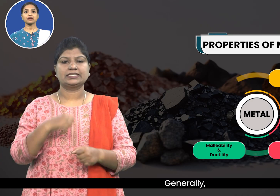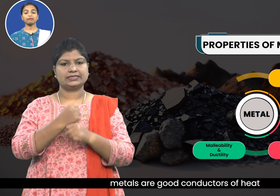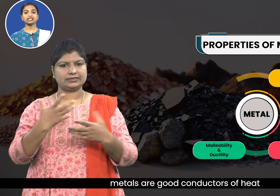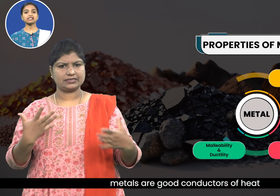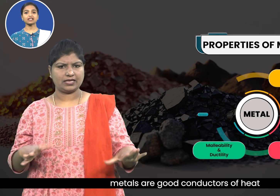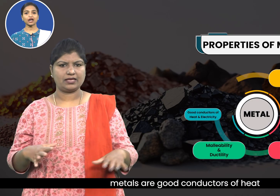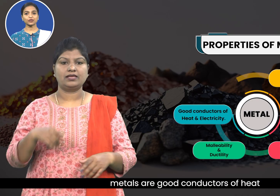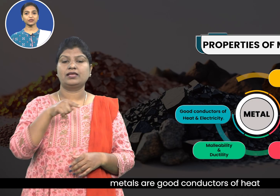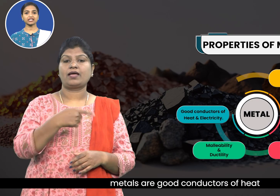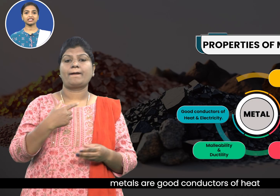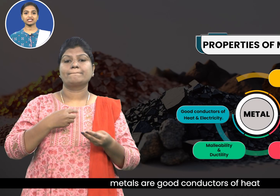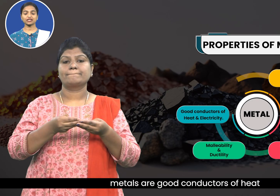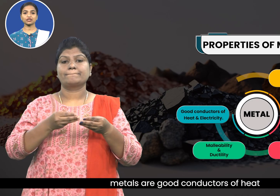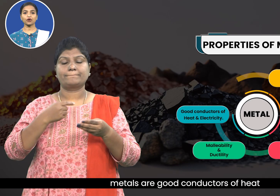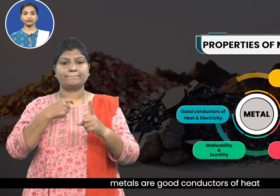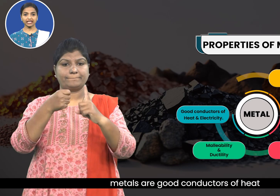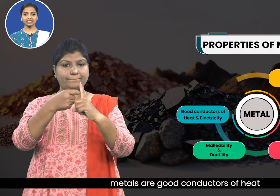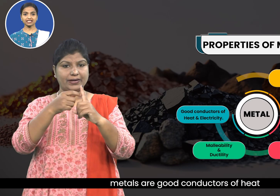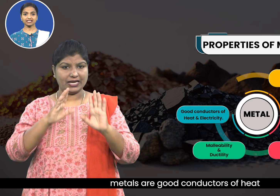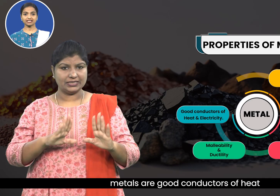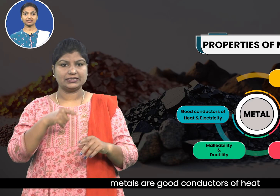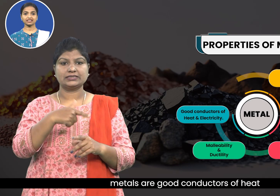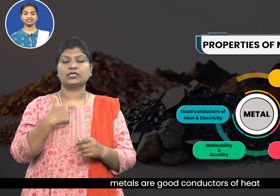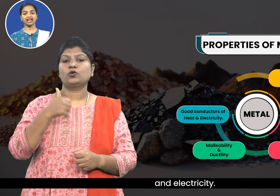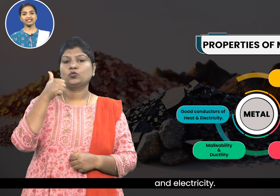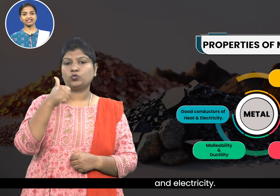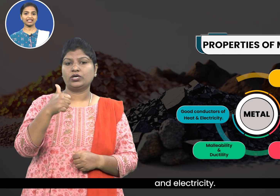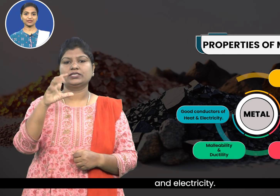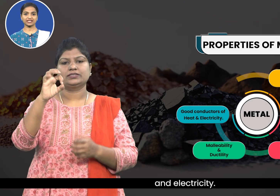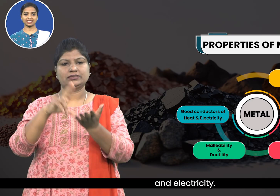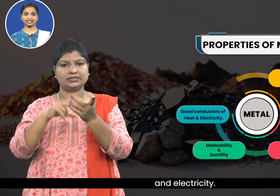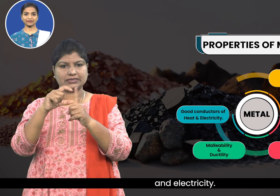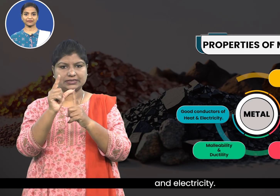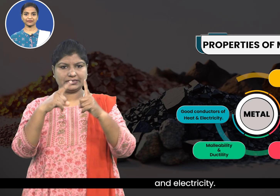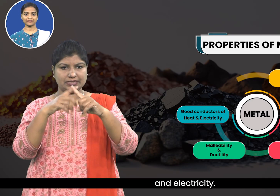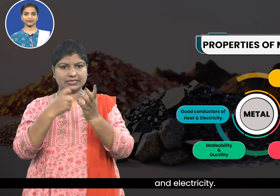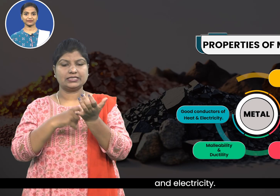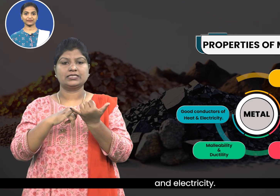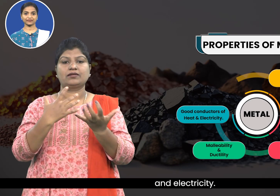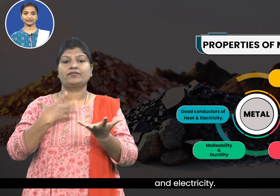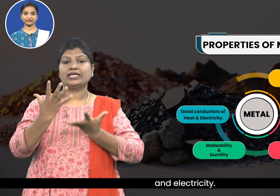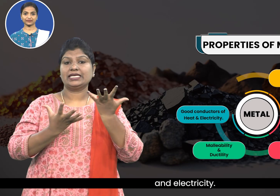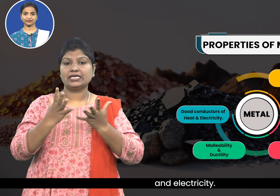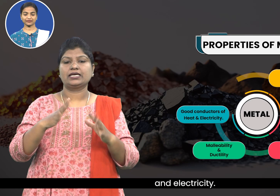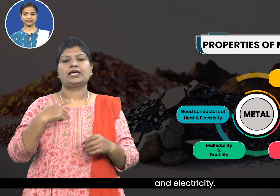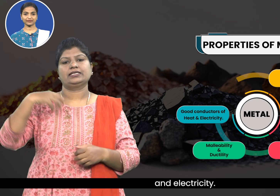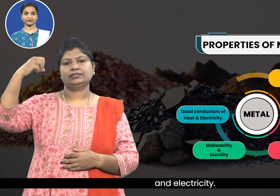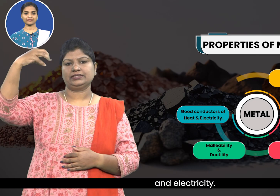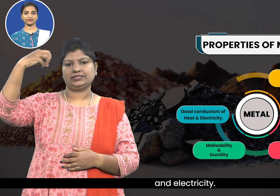Generally, metals are good conductors of heat and electricity.